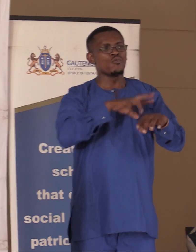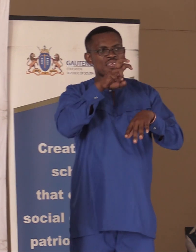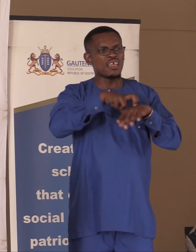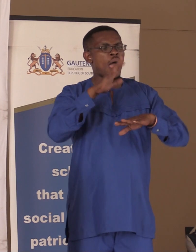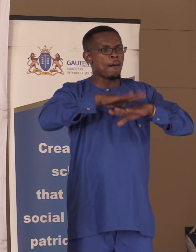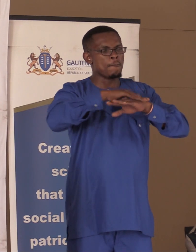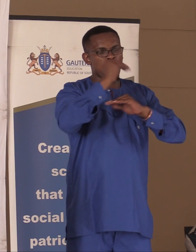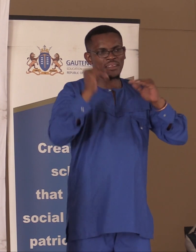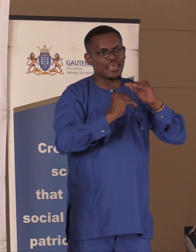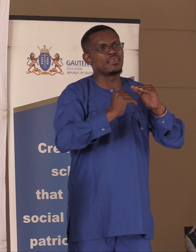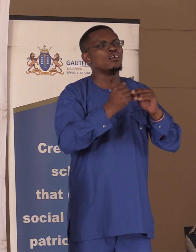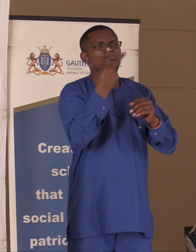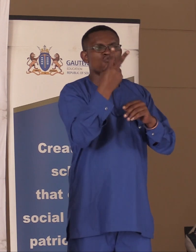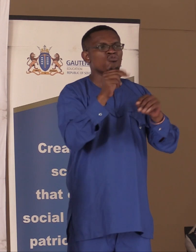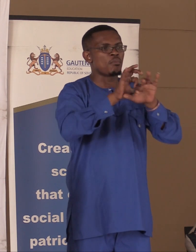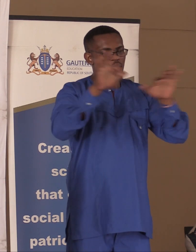he wants to mobilize.